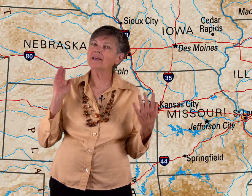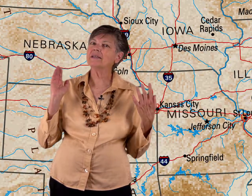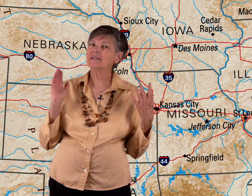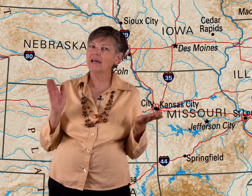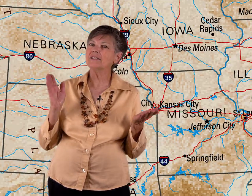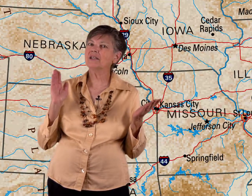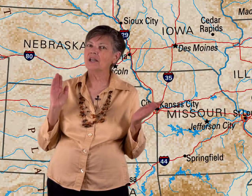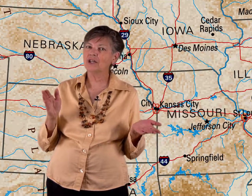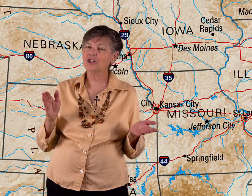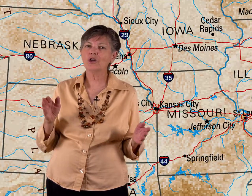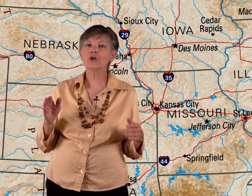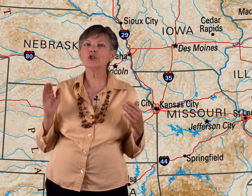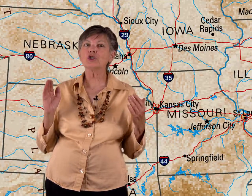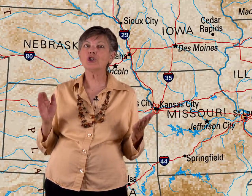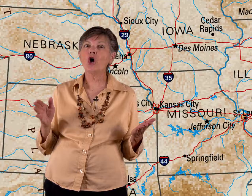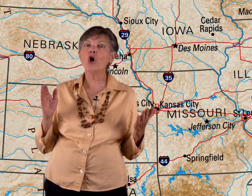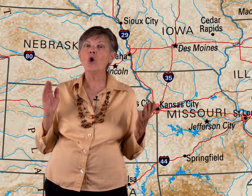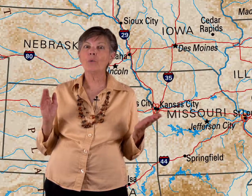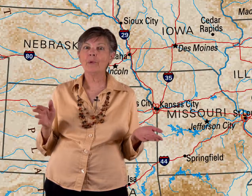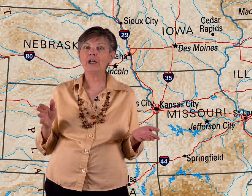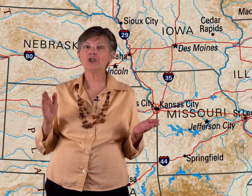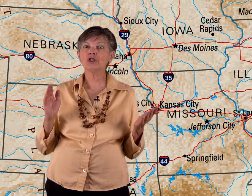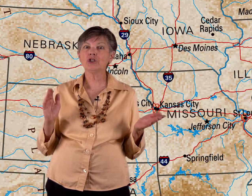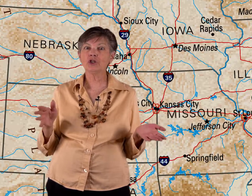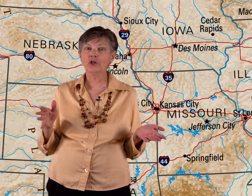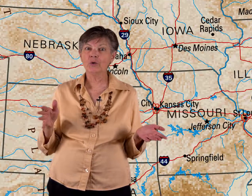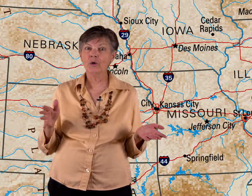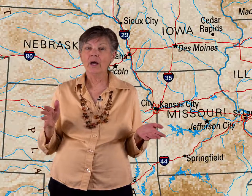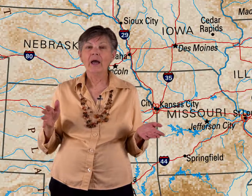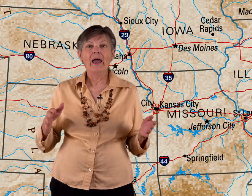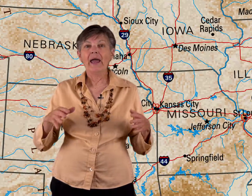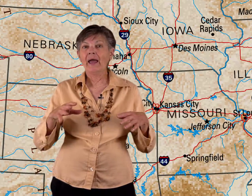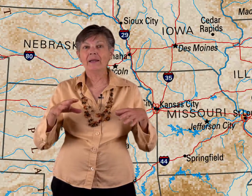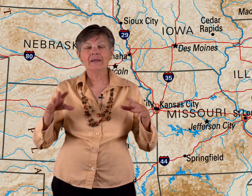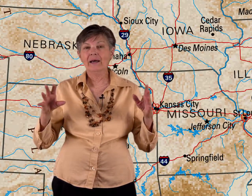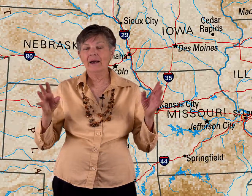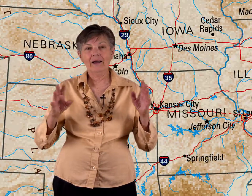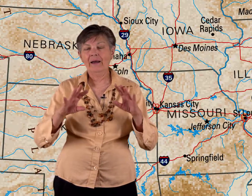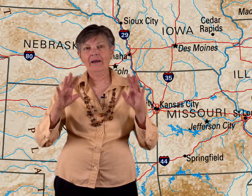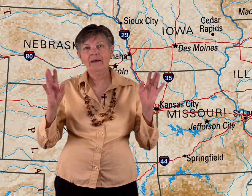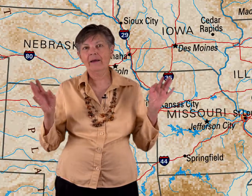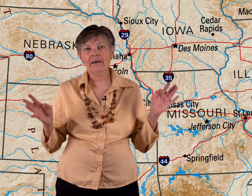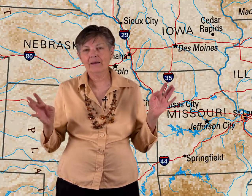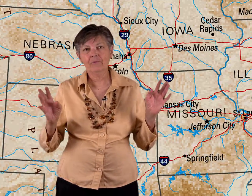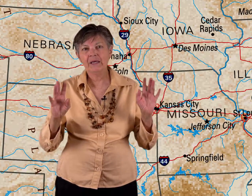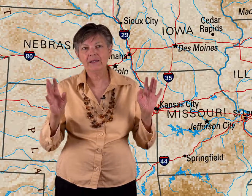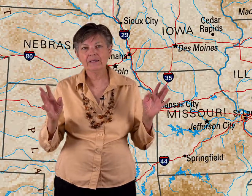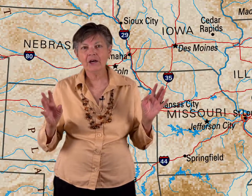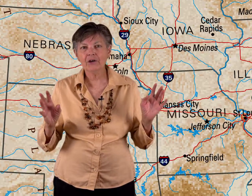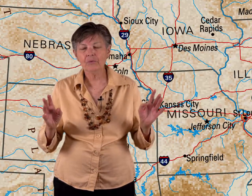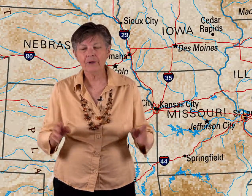a destination. There is so much to do, and I can't even begin to tell you. Well, you've